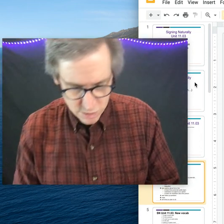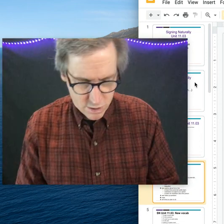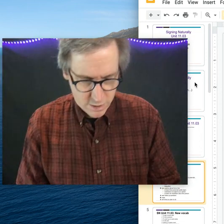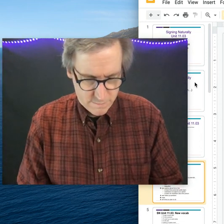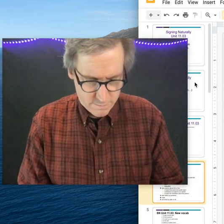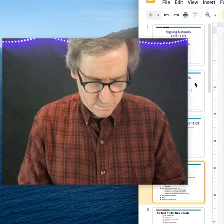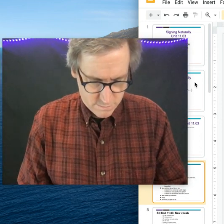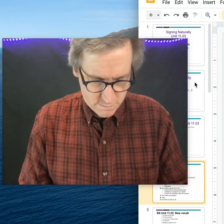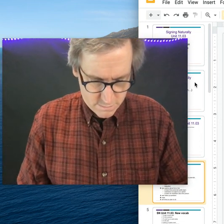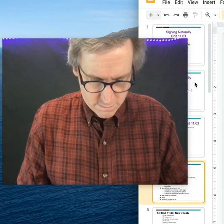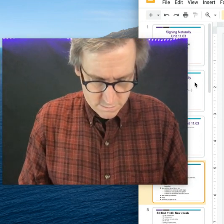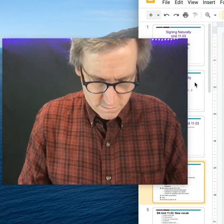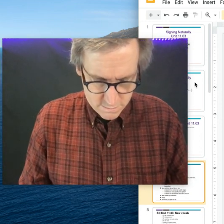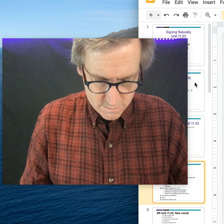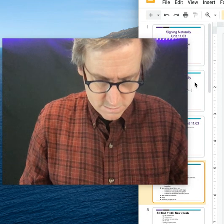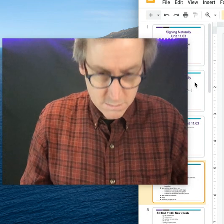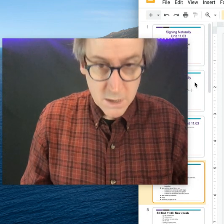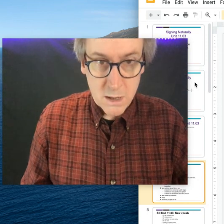Sure.